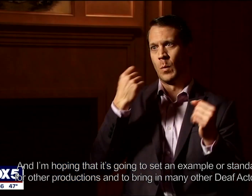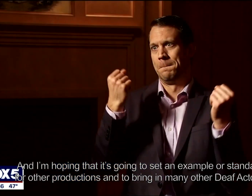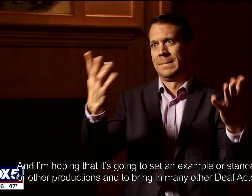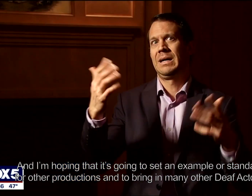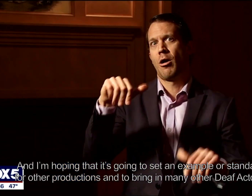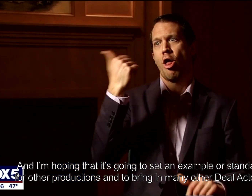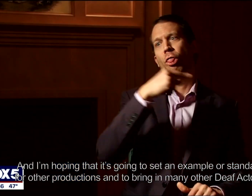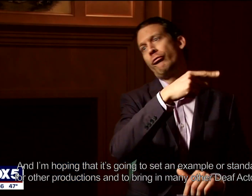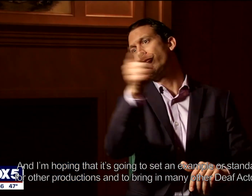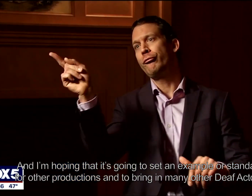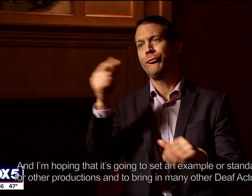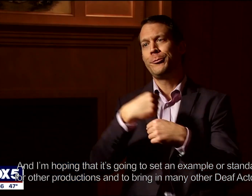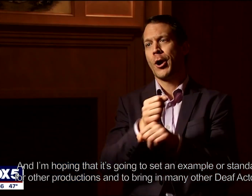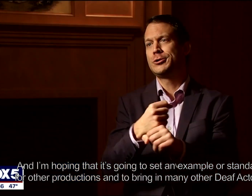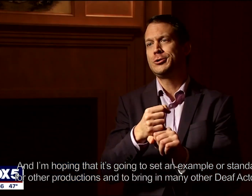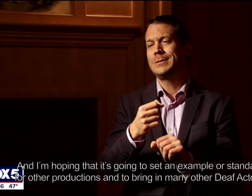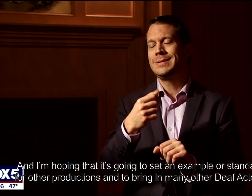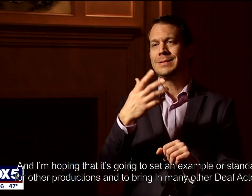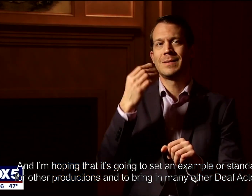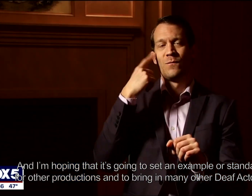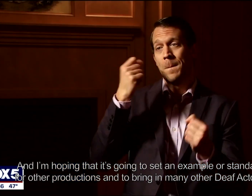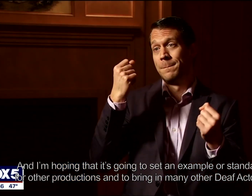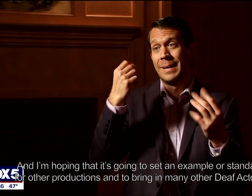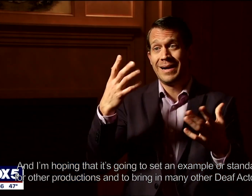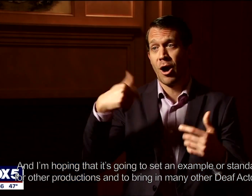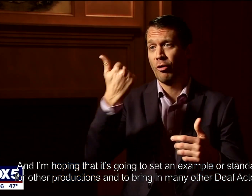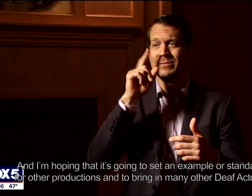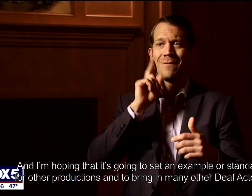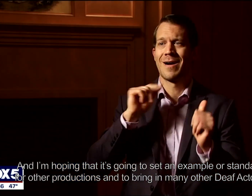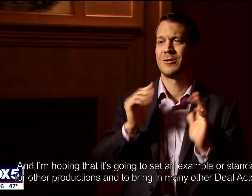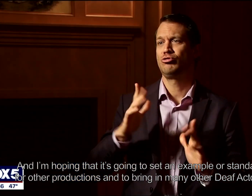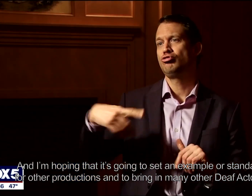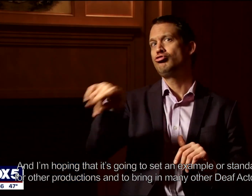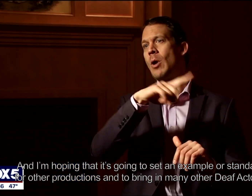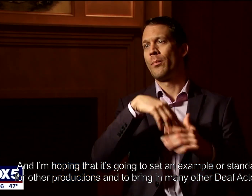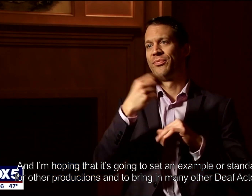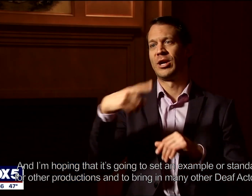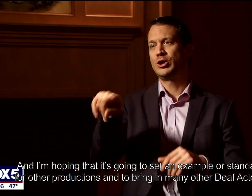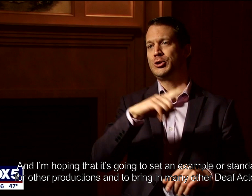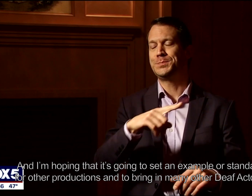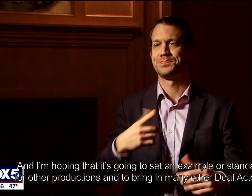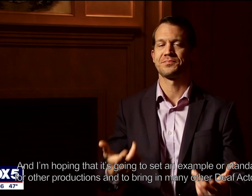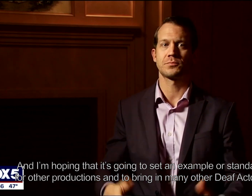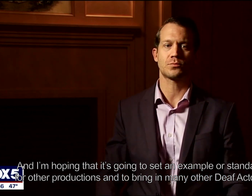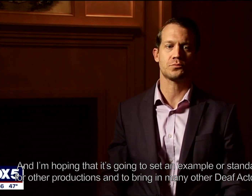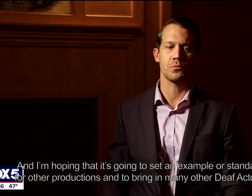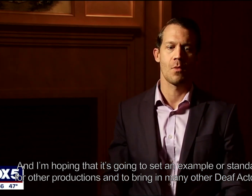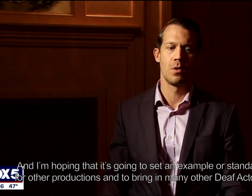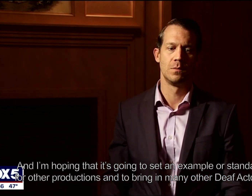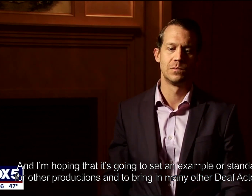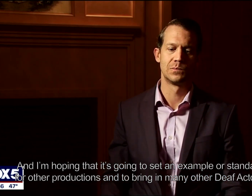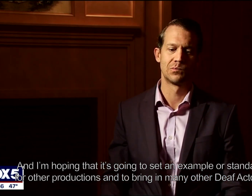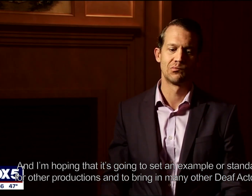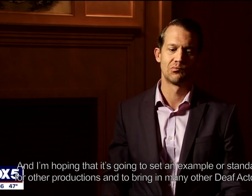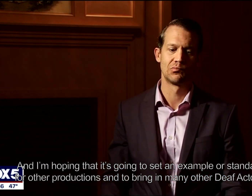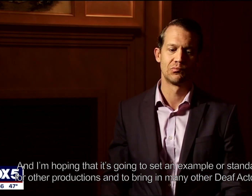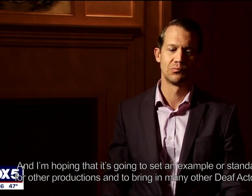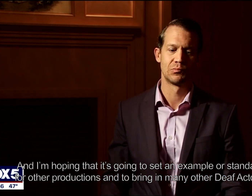that it's going to set an example or a standard for other productions, and many, to bring in many other deaf